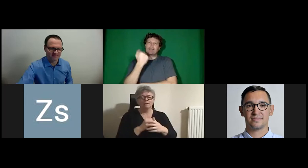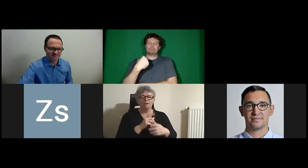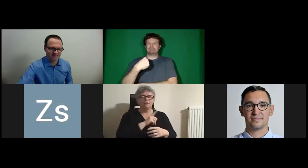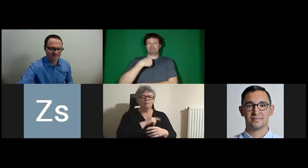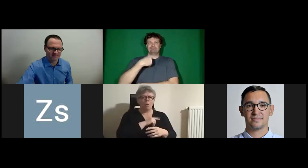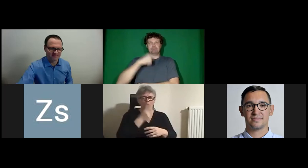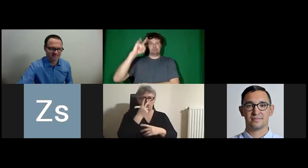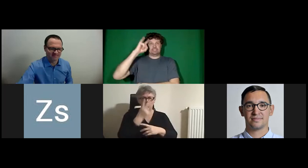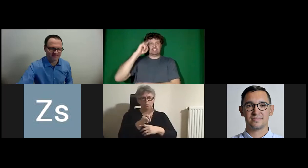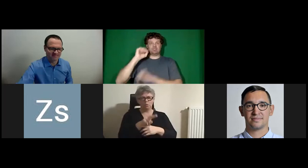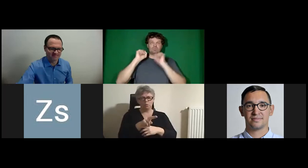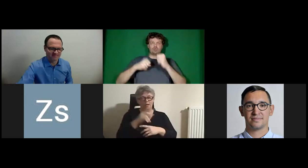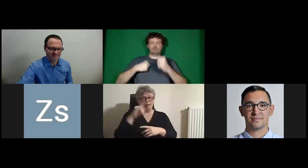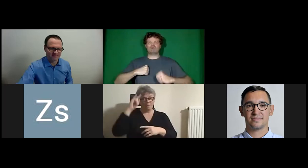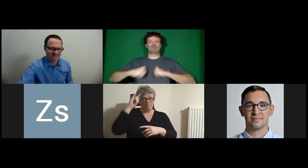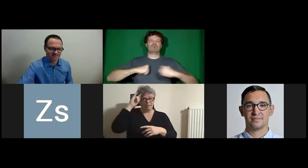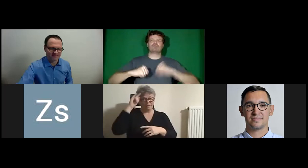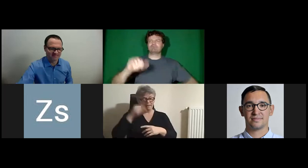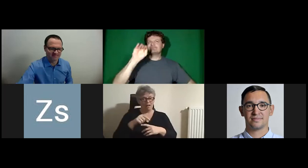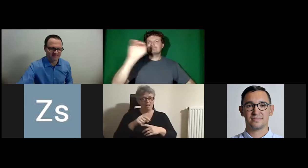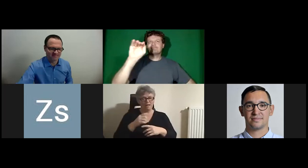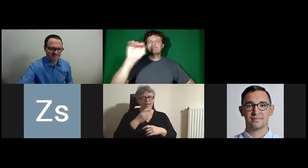amongst the whole hearing team.